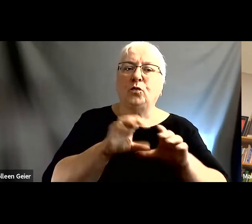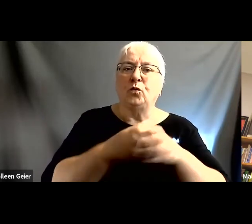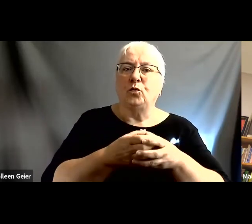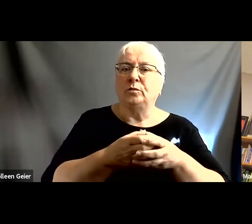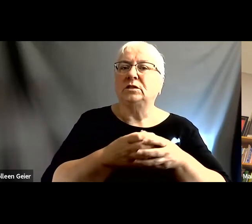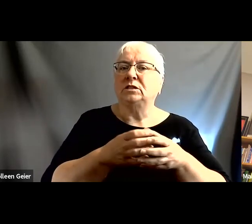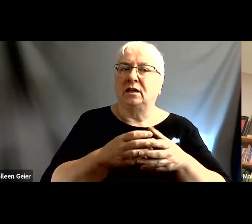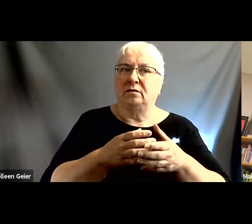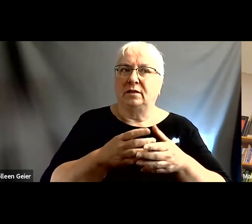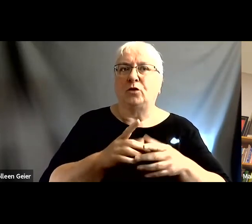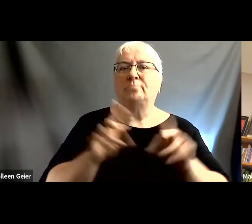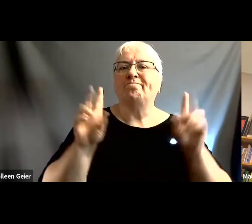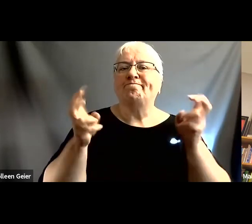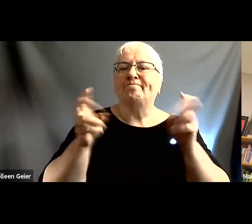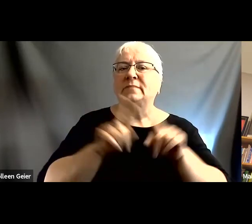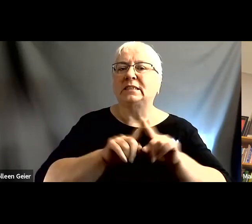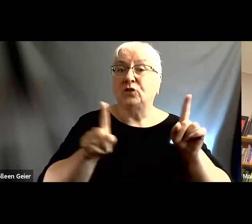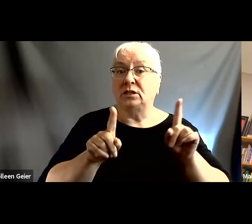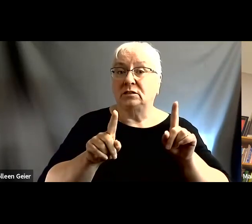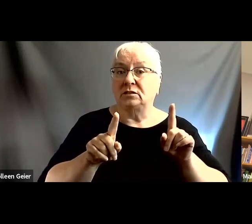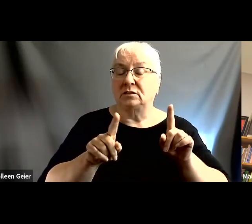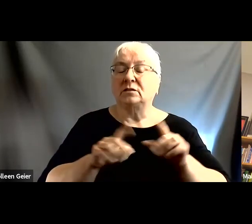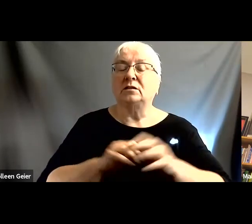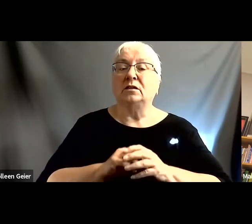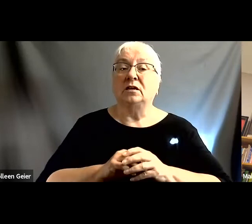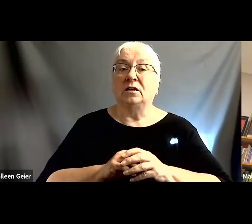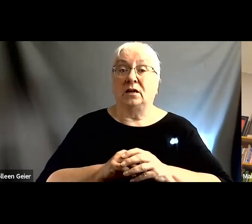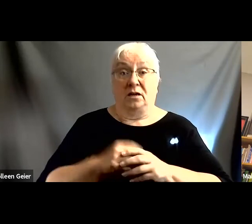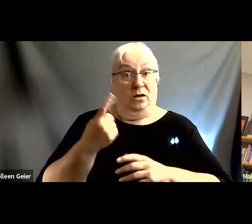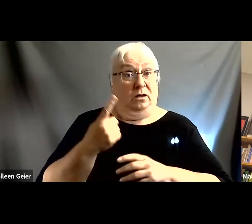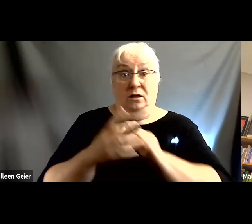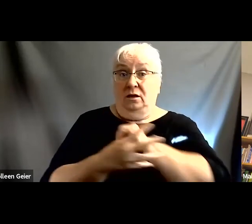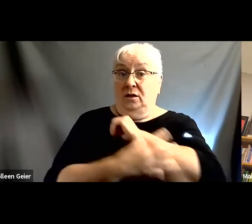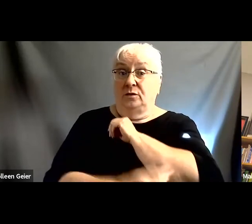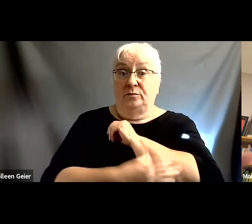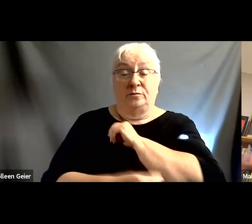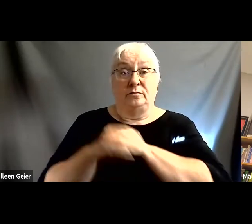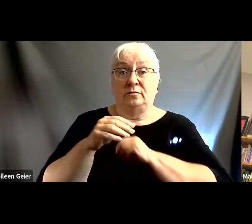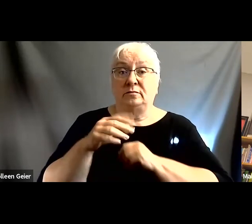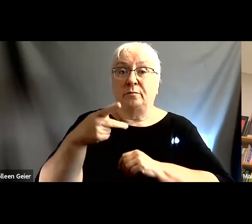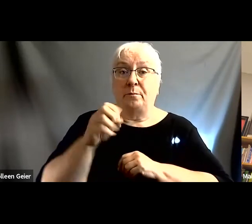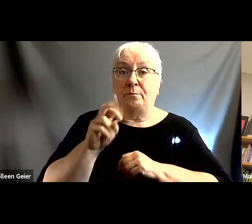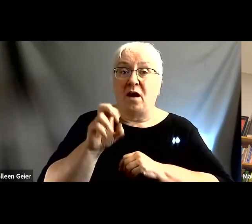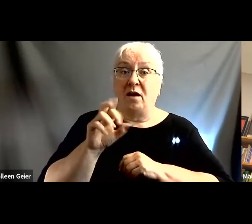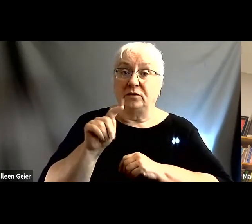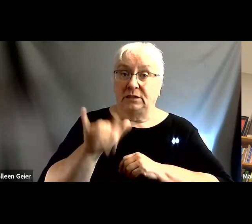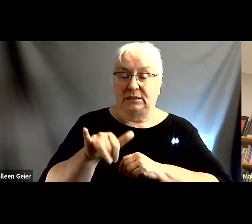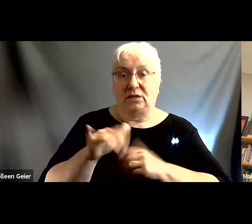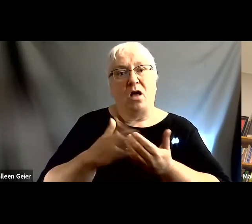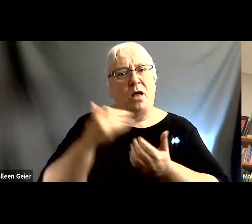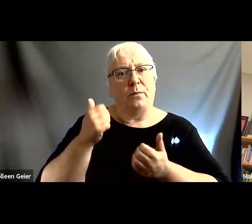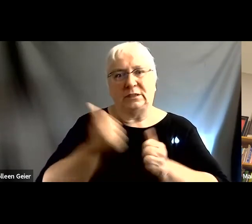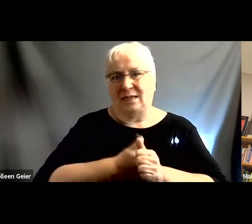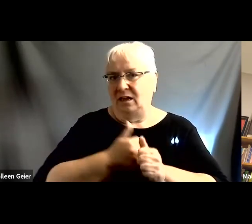them. Poverty, which is of course something which is really staring at us in the face. In almost every country, it's not as though